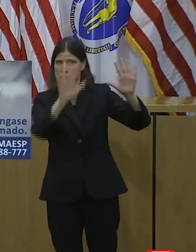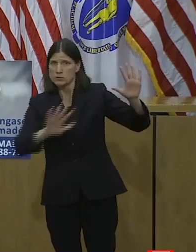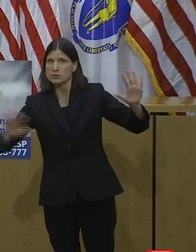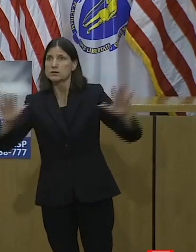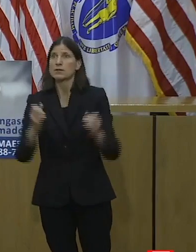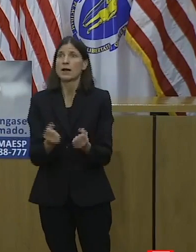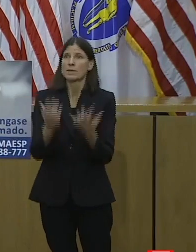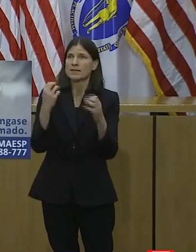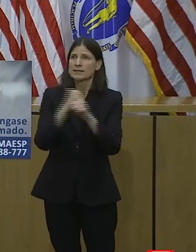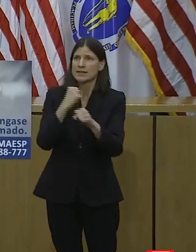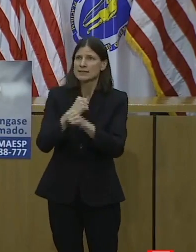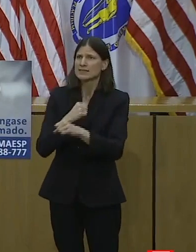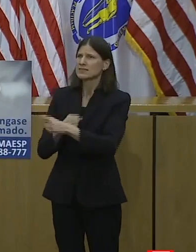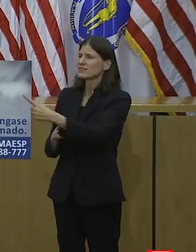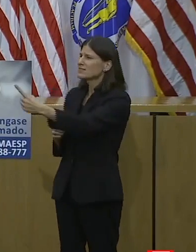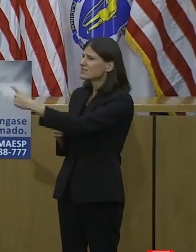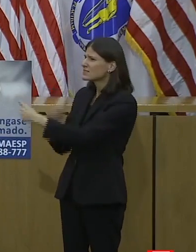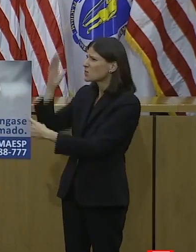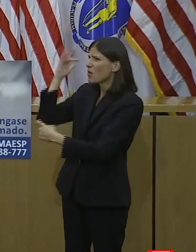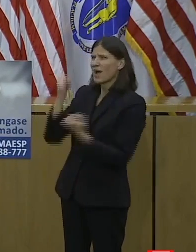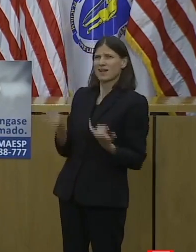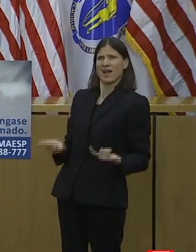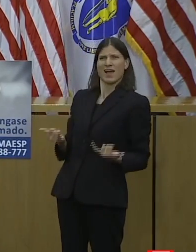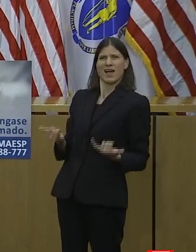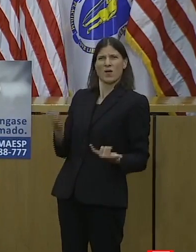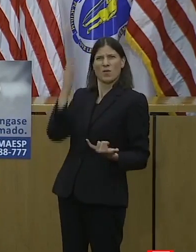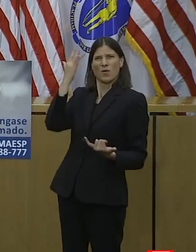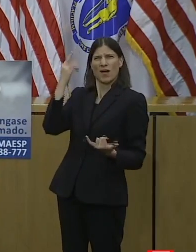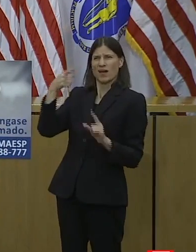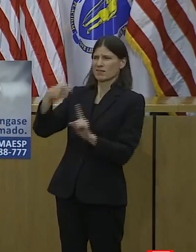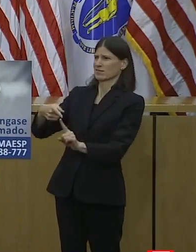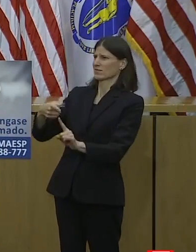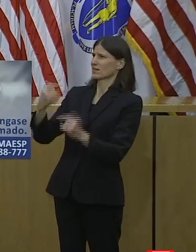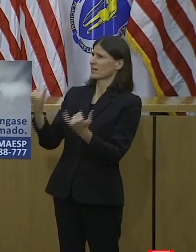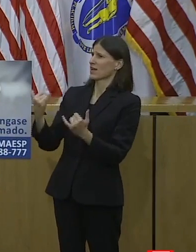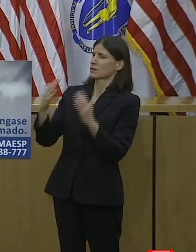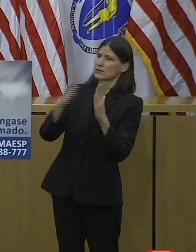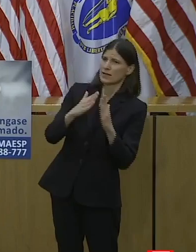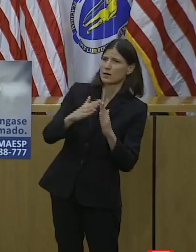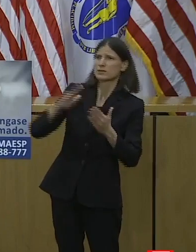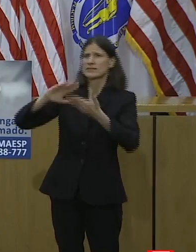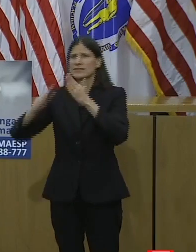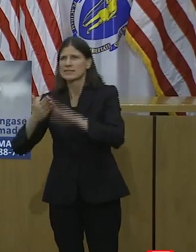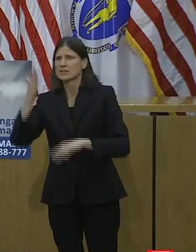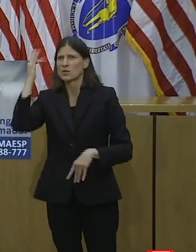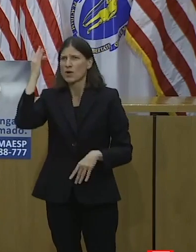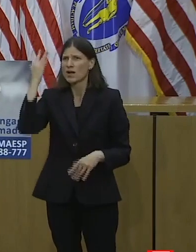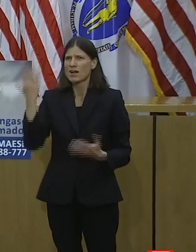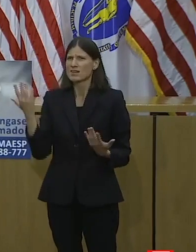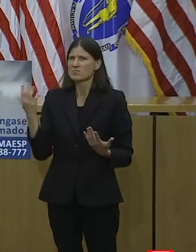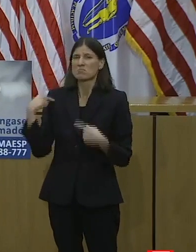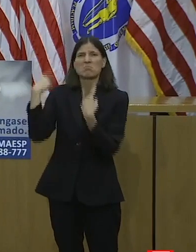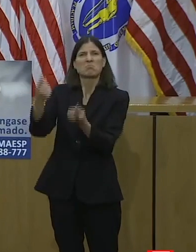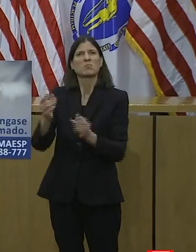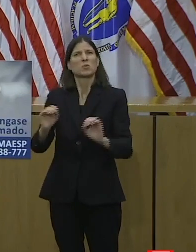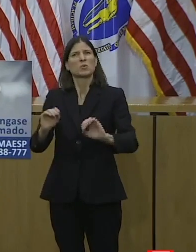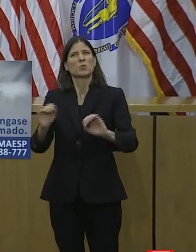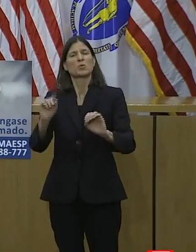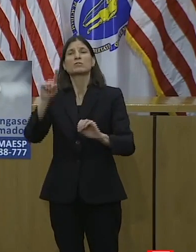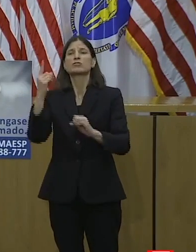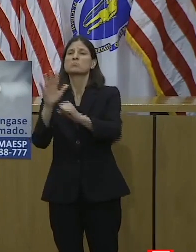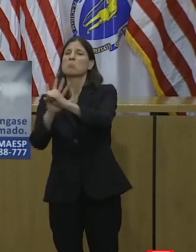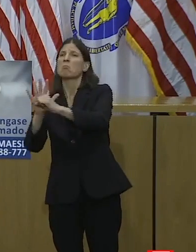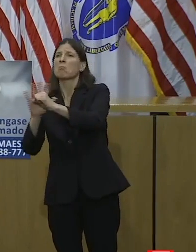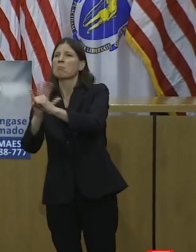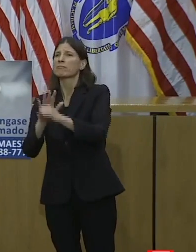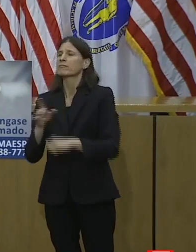sorry, Joey changed, sorry. So, again, public health folks are always trying to balance privacy and release of data,